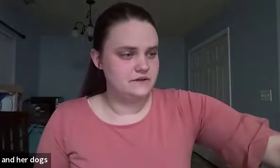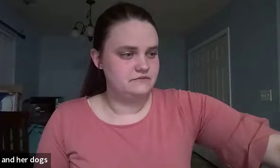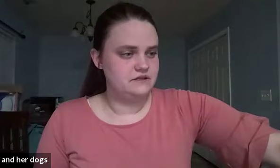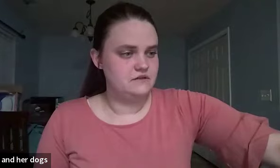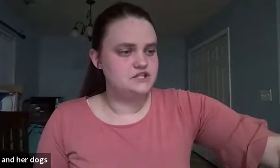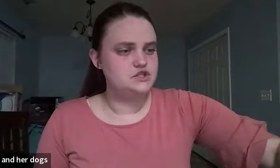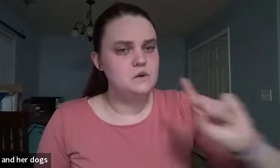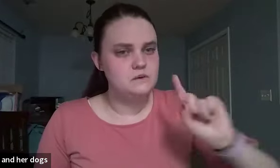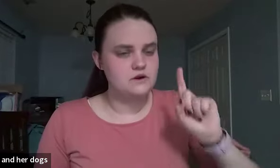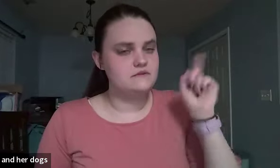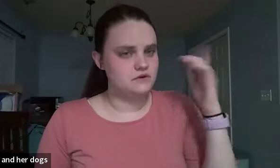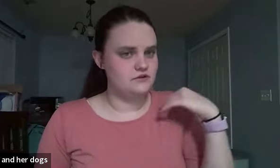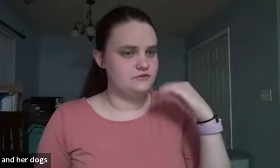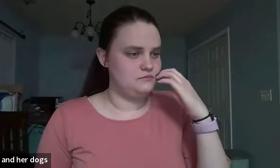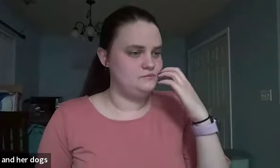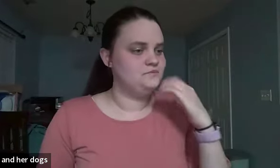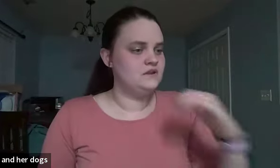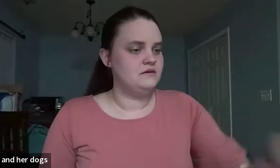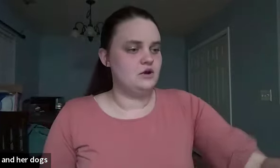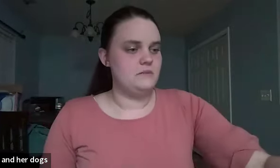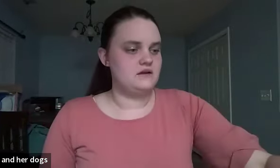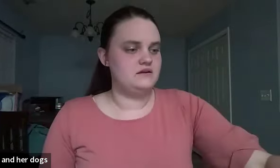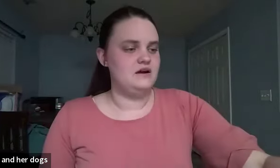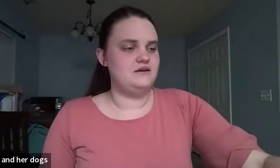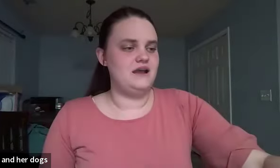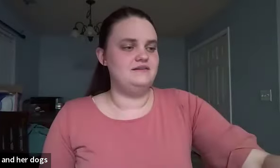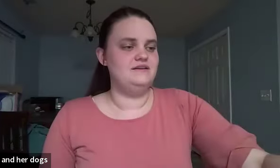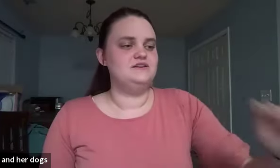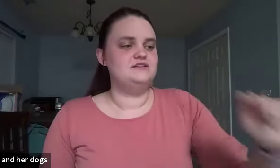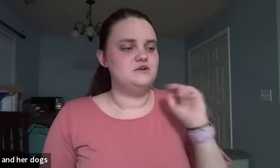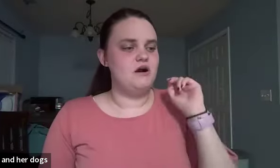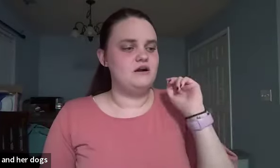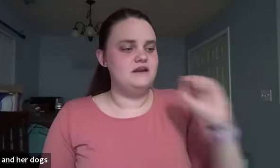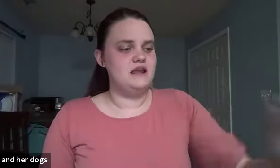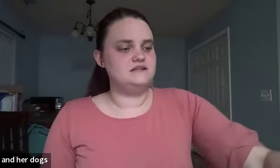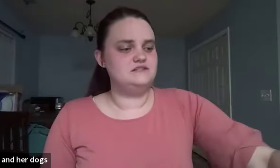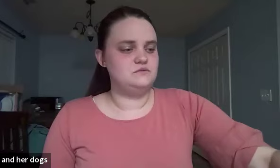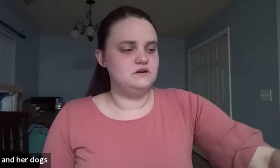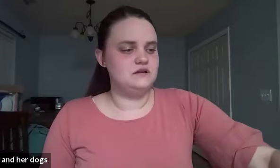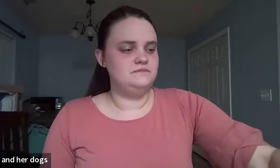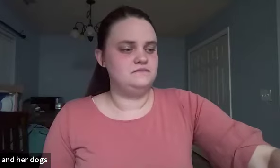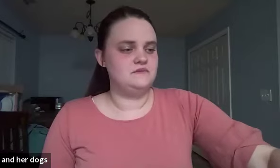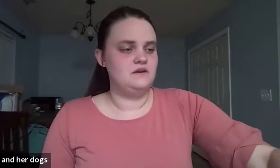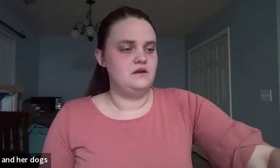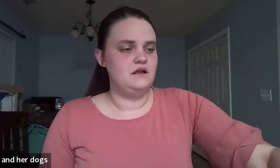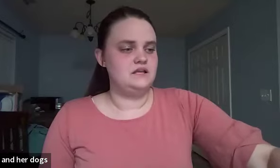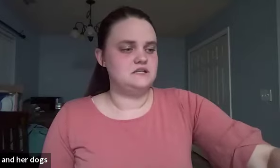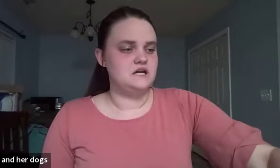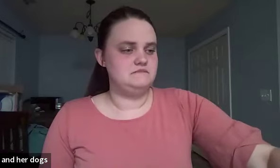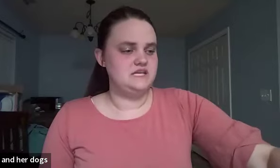many we've done. Let's do one more and then we'll go through. Go back. Okay, so our next one is gonna